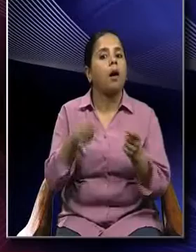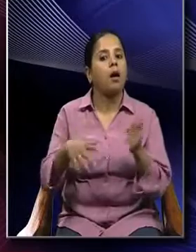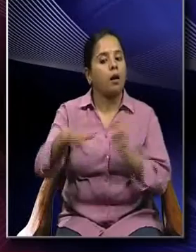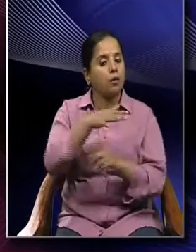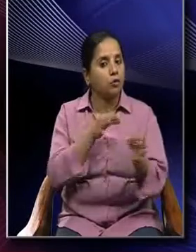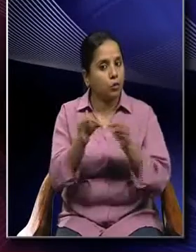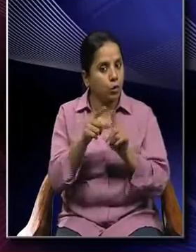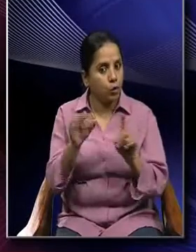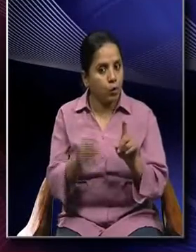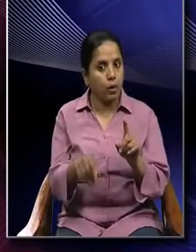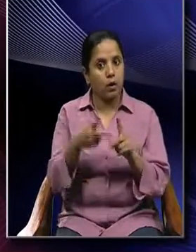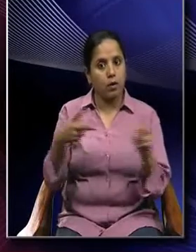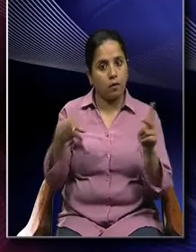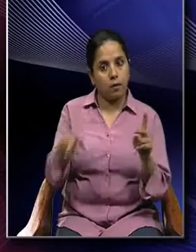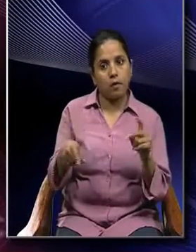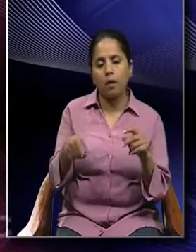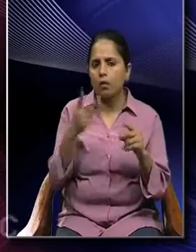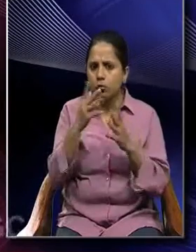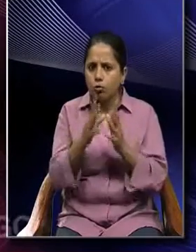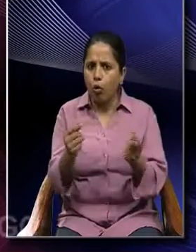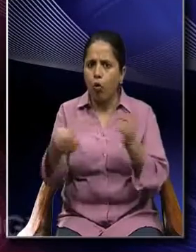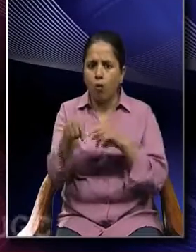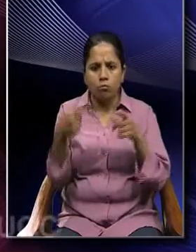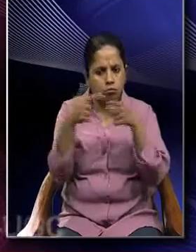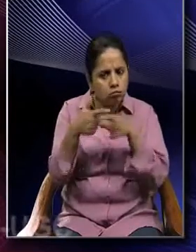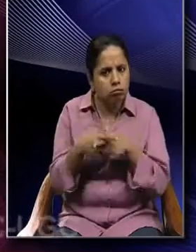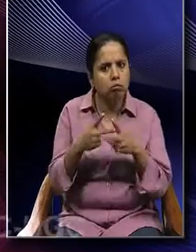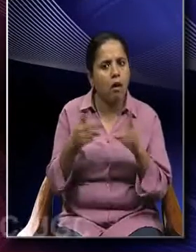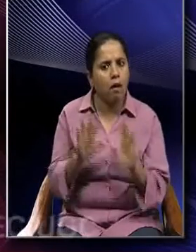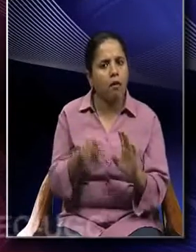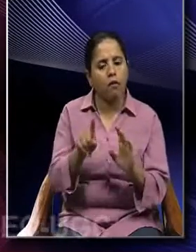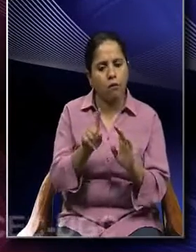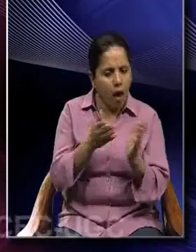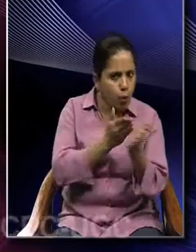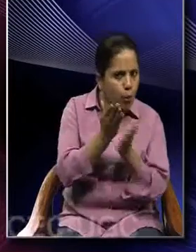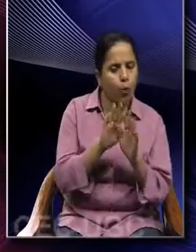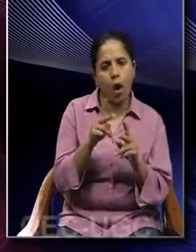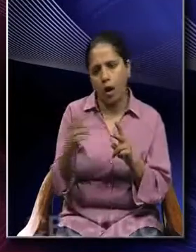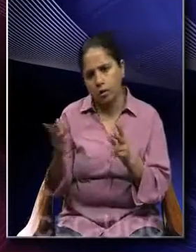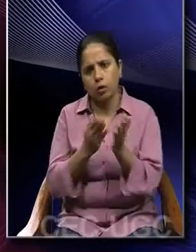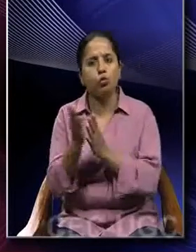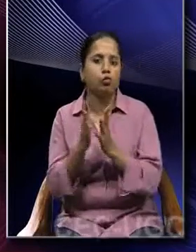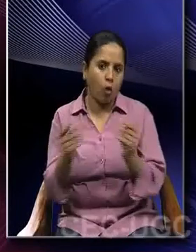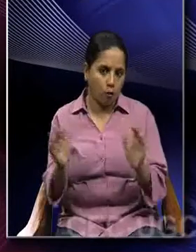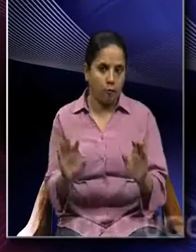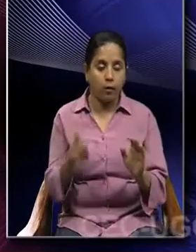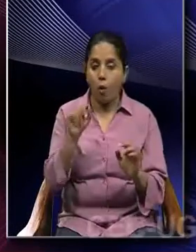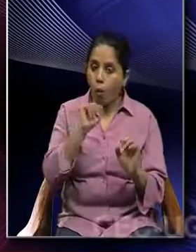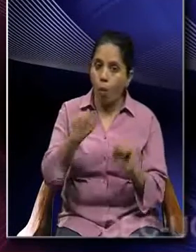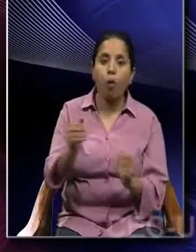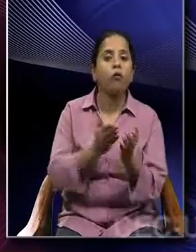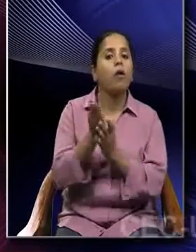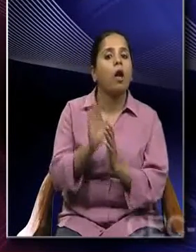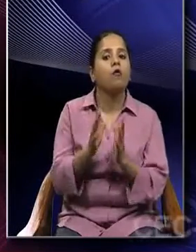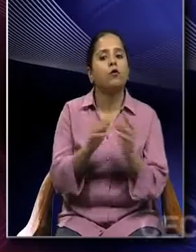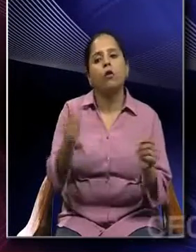those conflicts, and they are resolving those conflicts in one way or the other. They have their own way of resolving